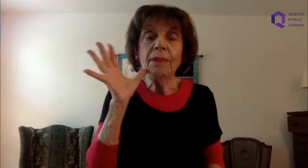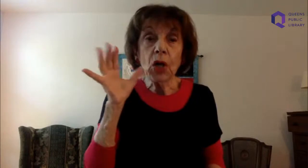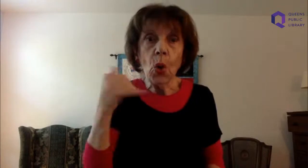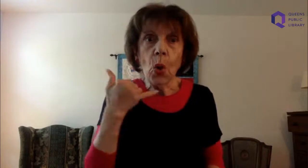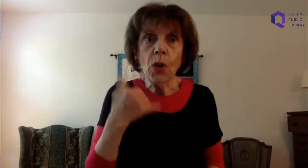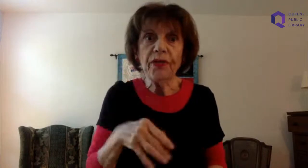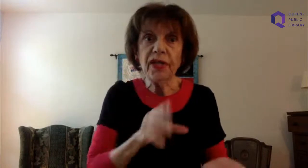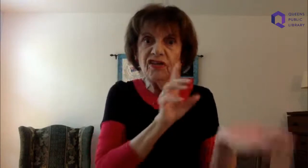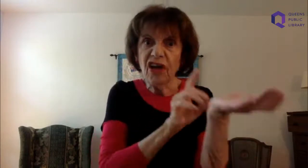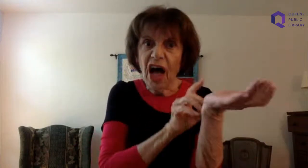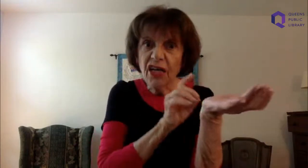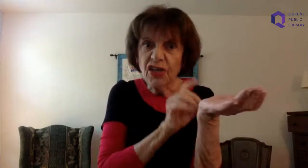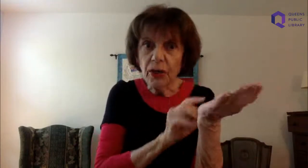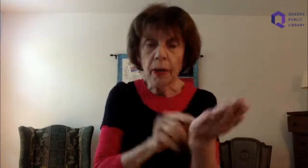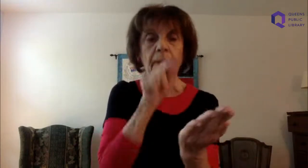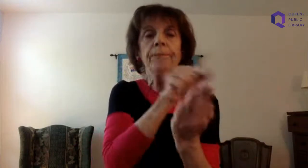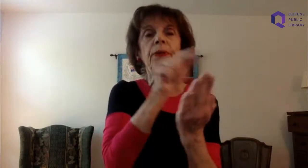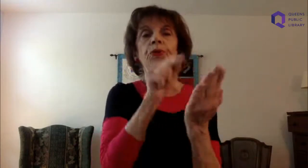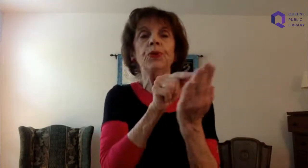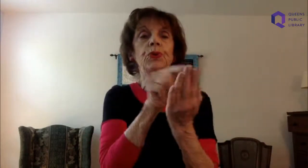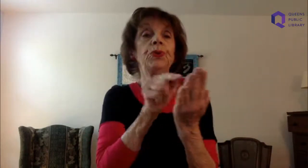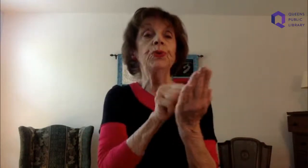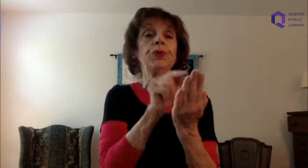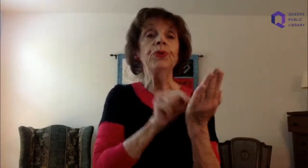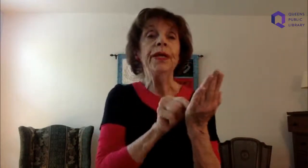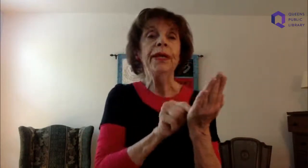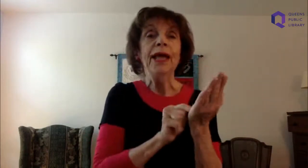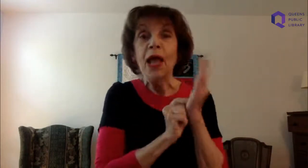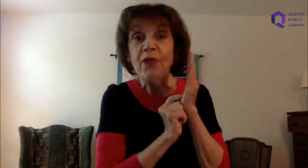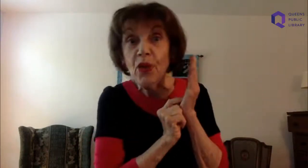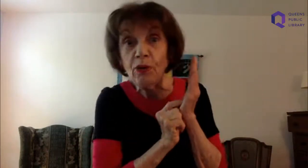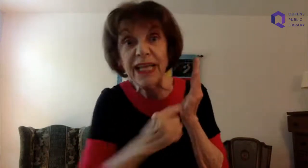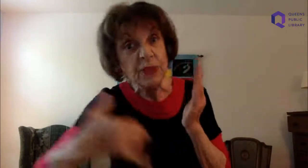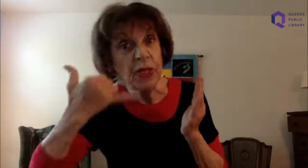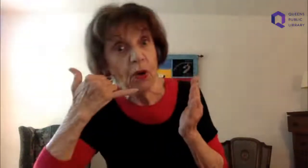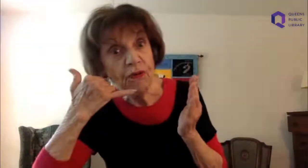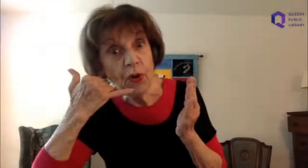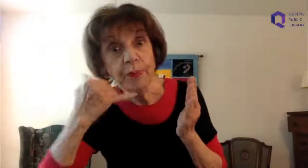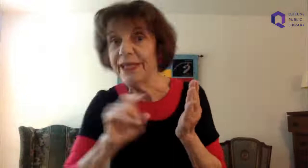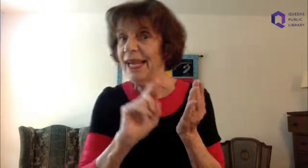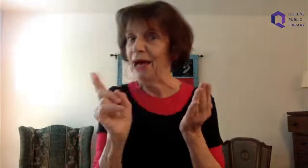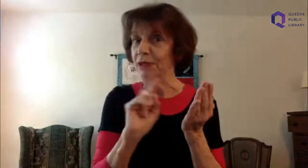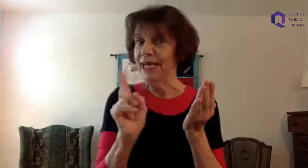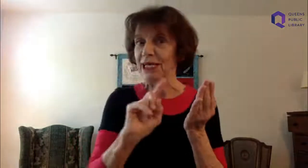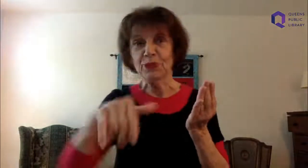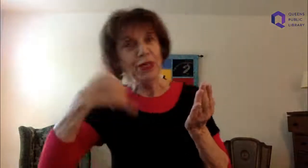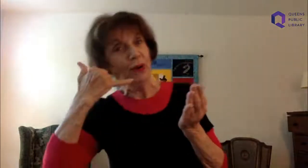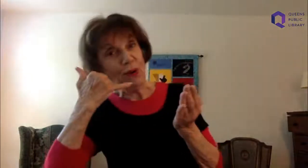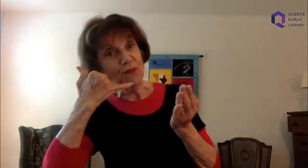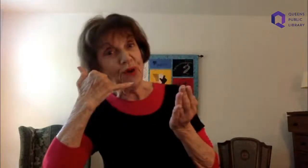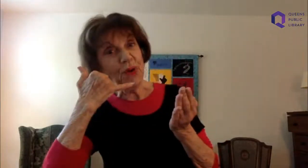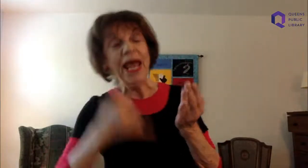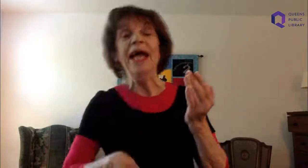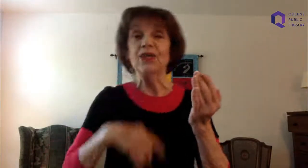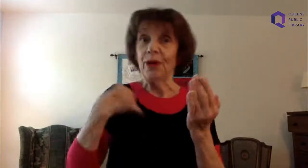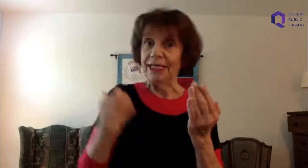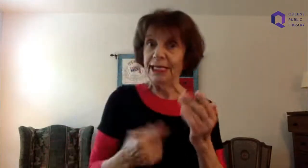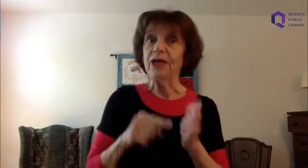Mama called the doctor. In the old days, we'd go phone, but nowadays, we don't go phone. So I tell you, you